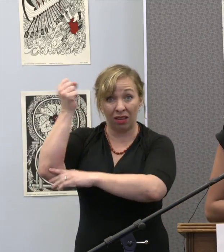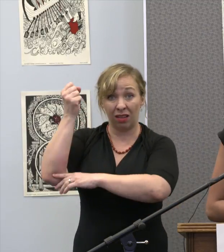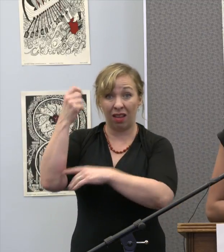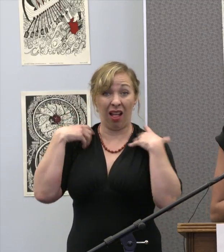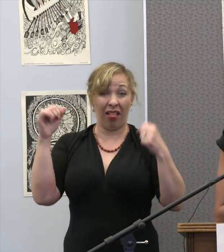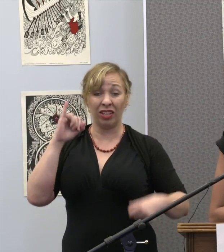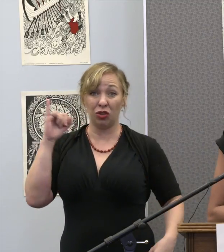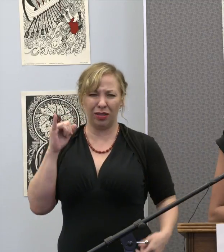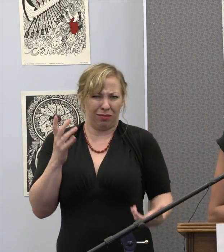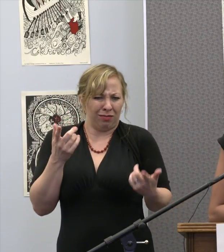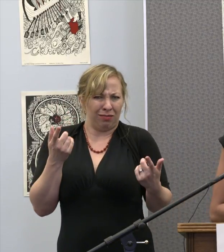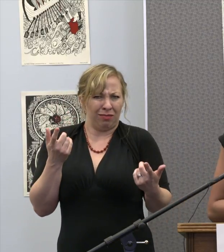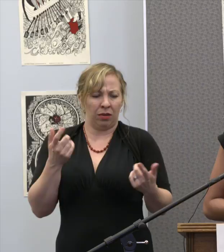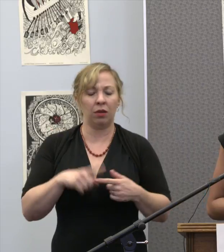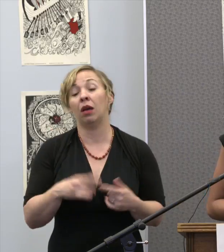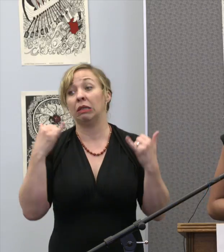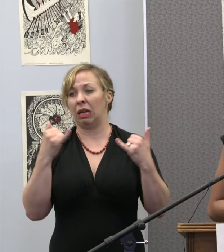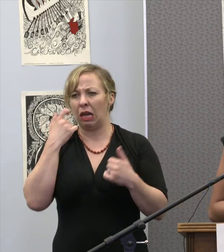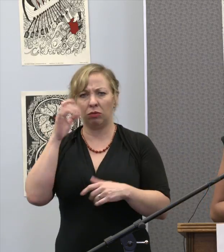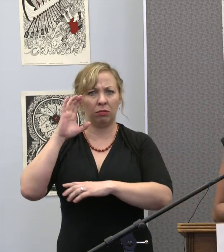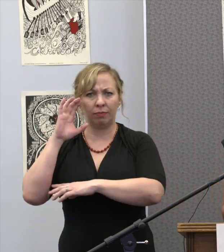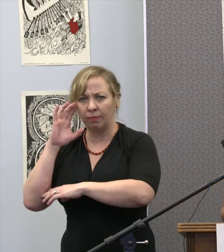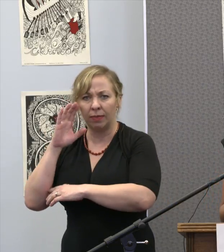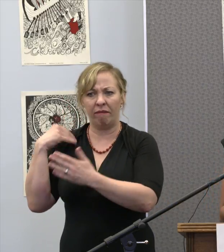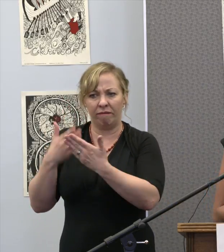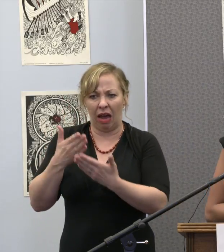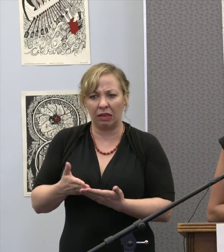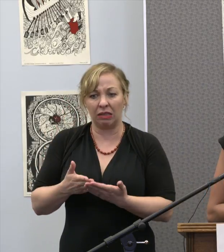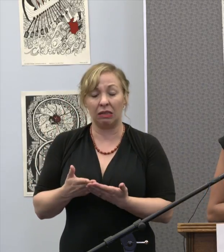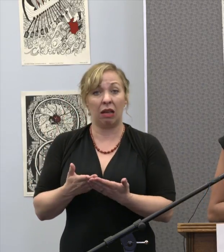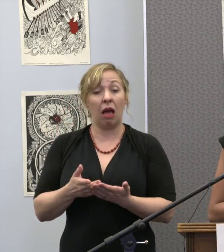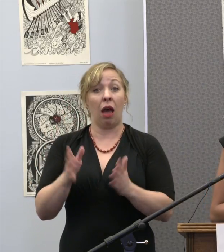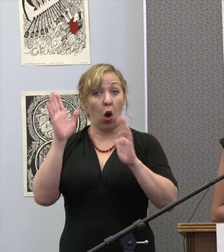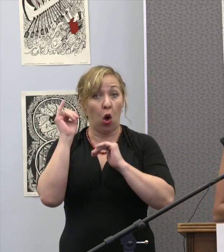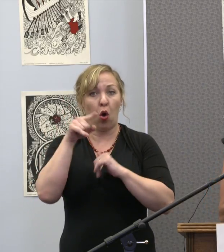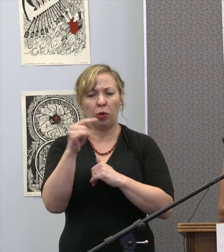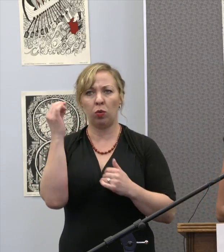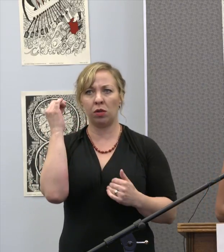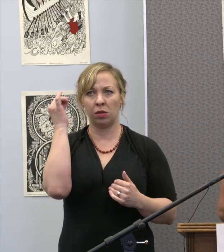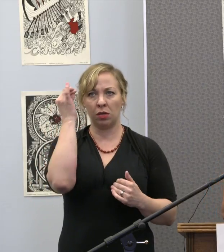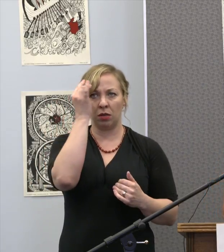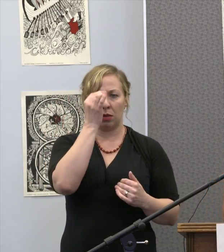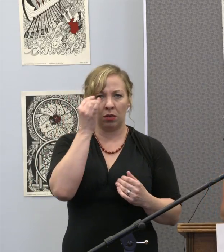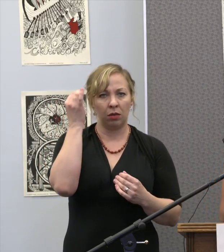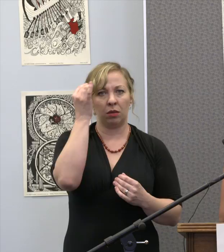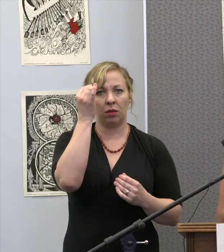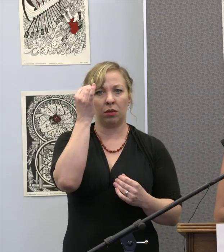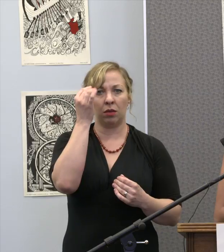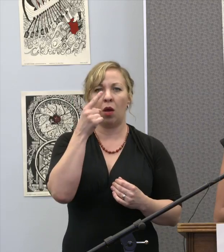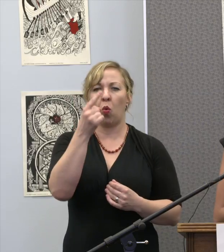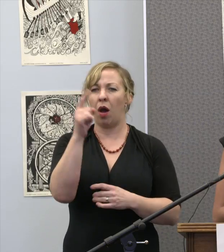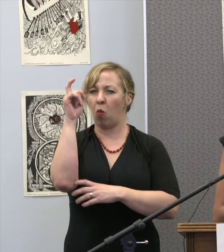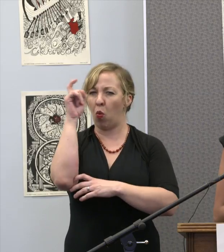we will hear some facts that I will hope will get you thinking. Because a wise elder in the